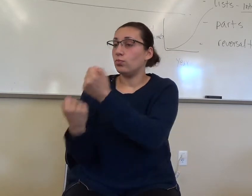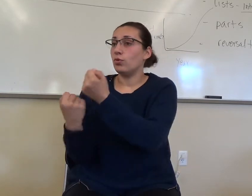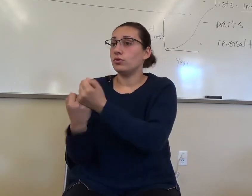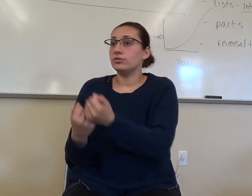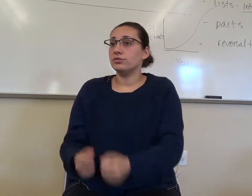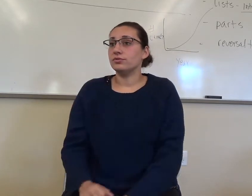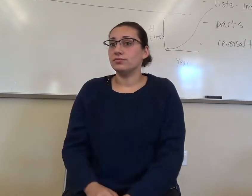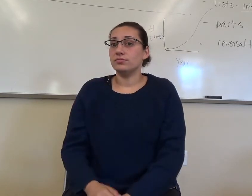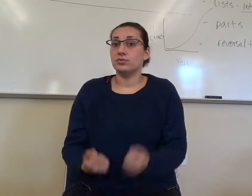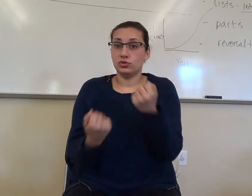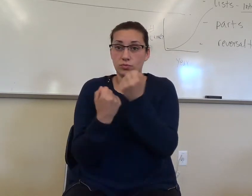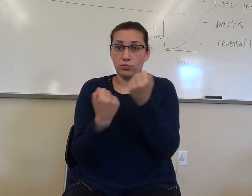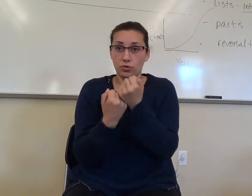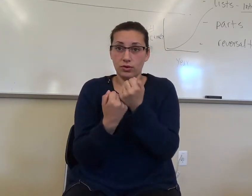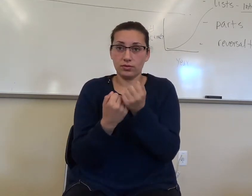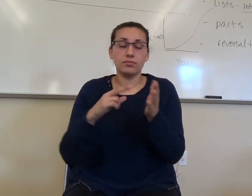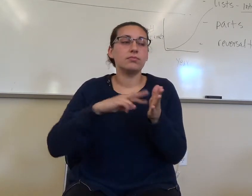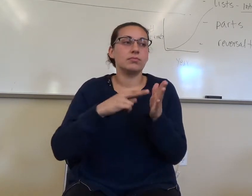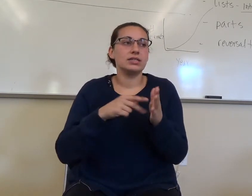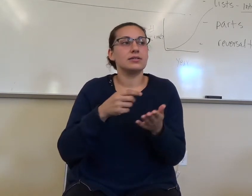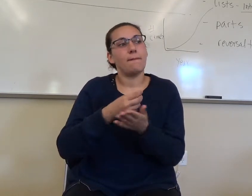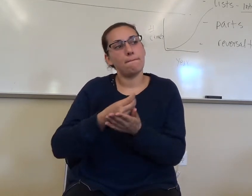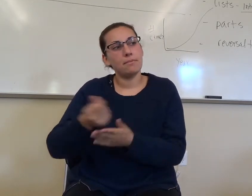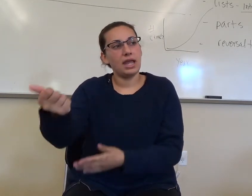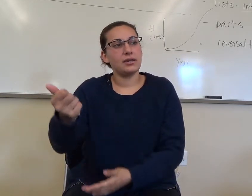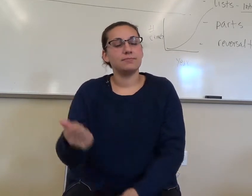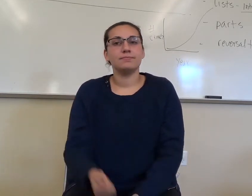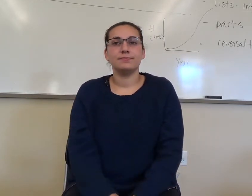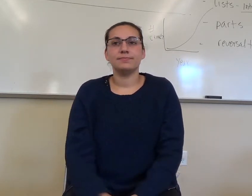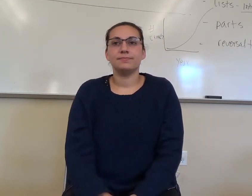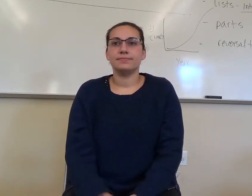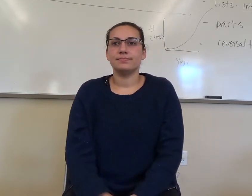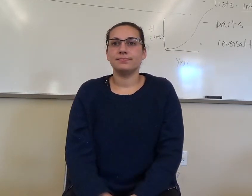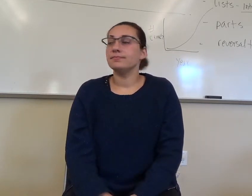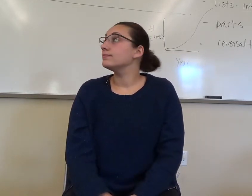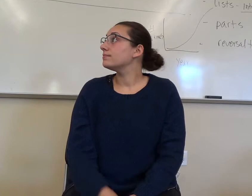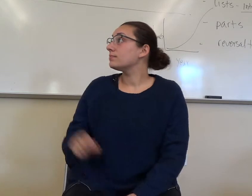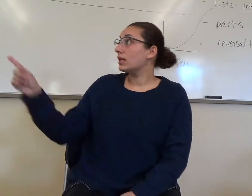paid, okay? So this is Sweden,